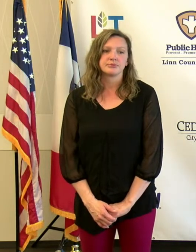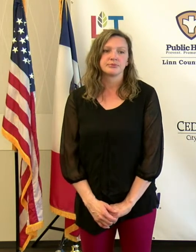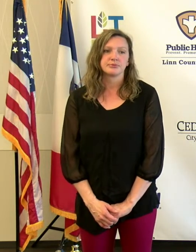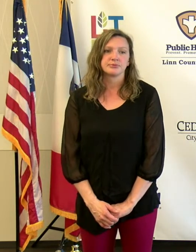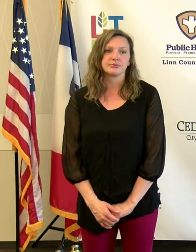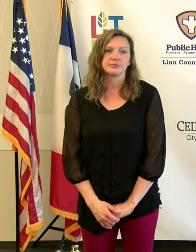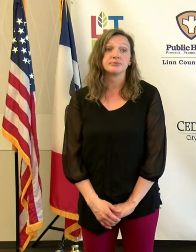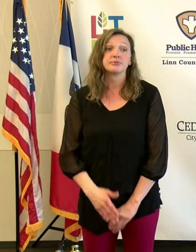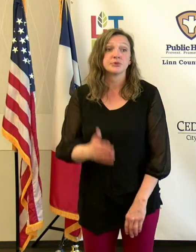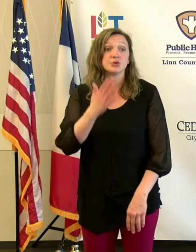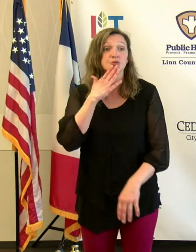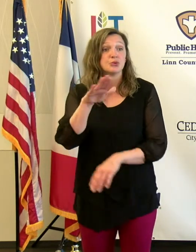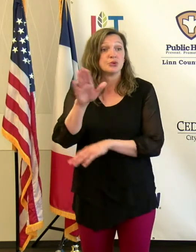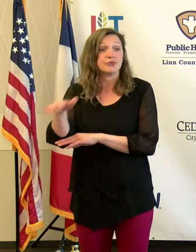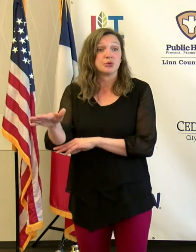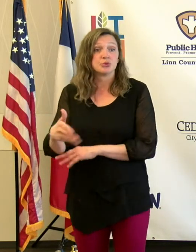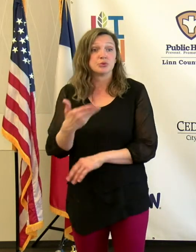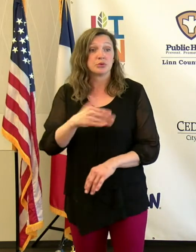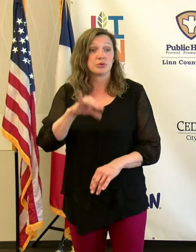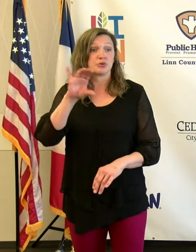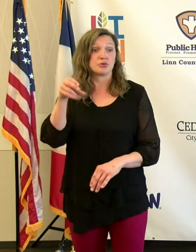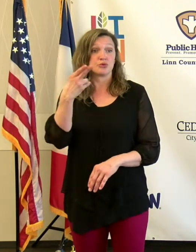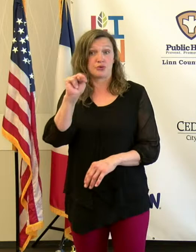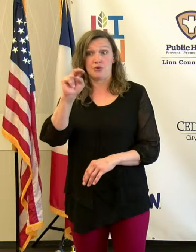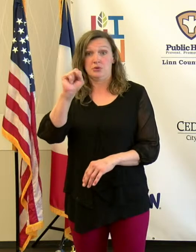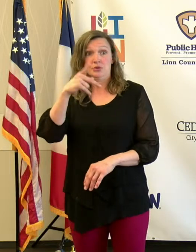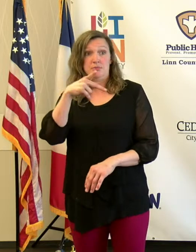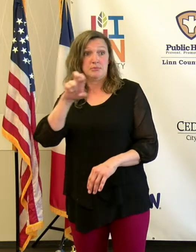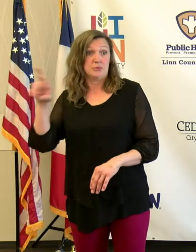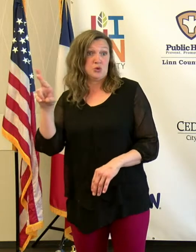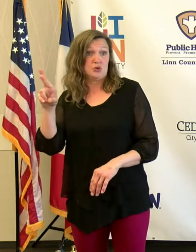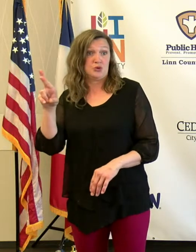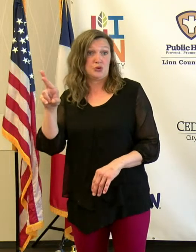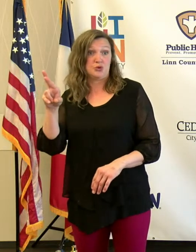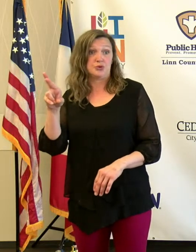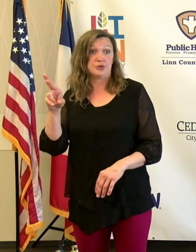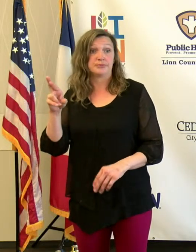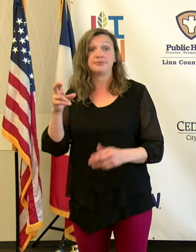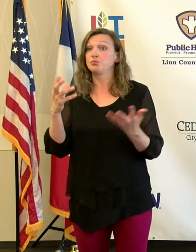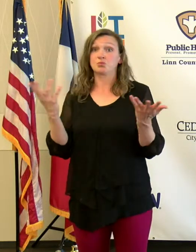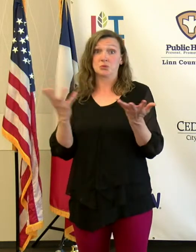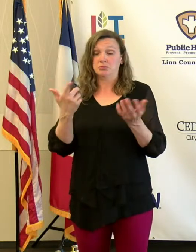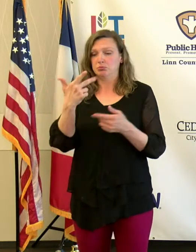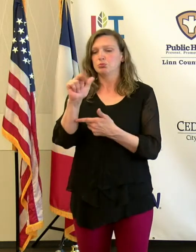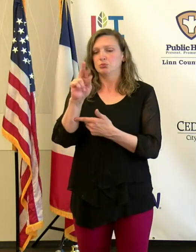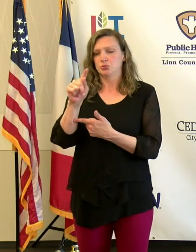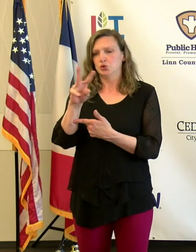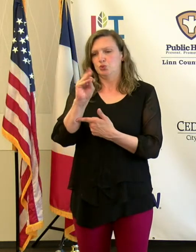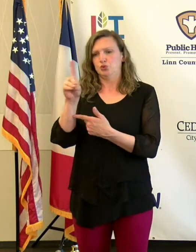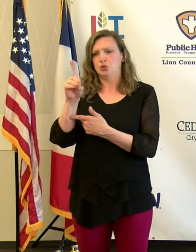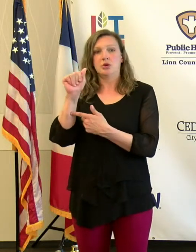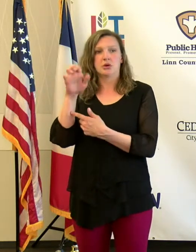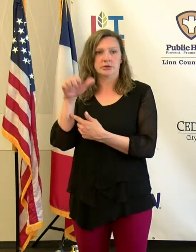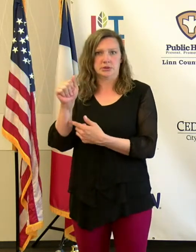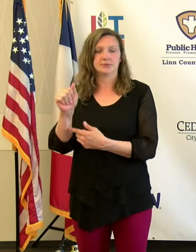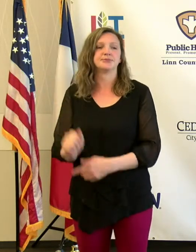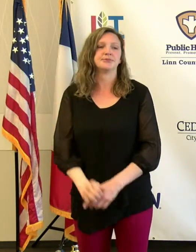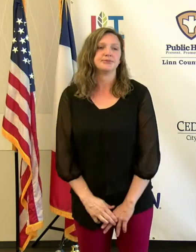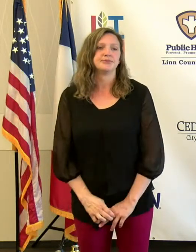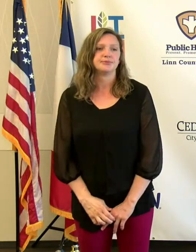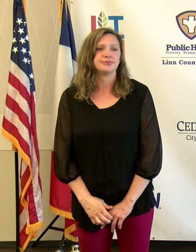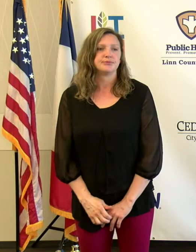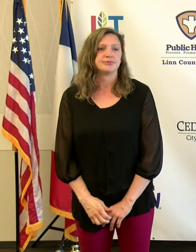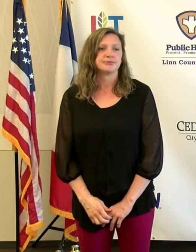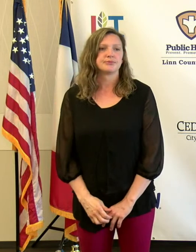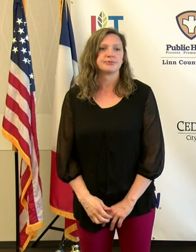Good afternoon. I'm John Spear, Chief Administrator of Grantwood AEA, and I'm here today to share information on behalf of our school districts in the